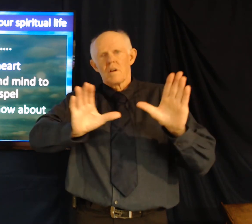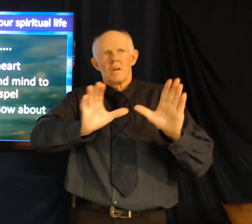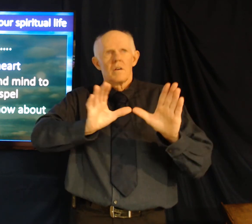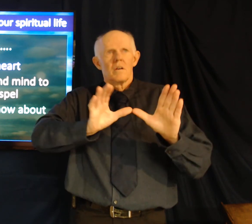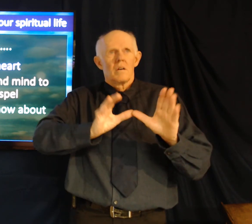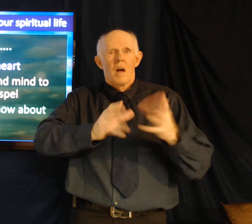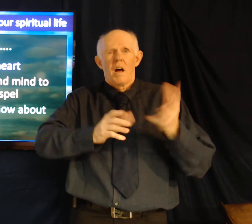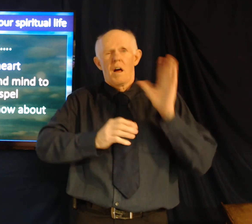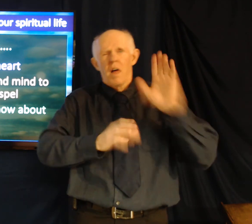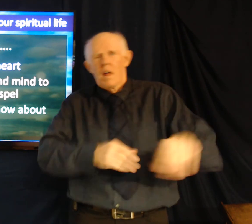word is wonderful